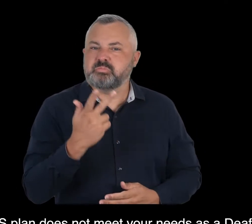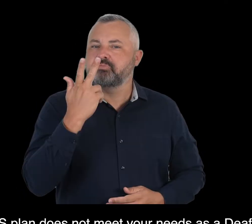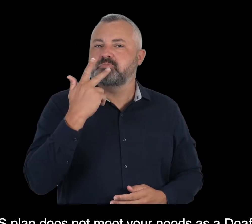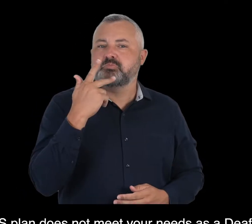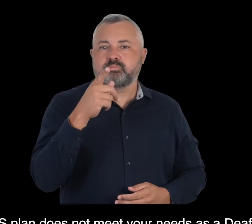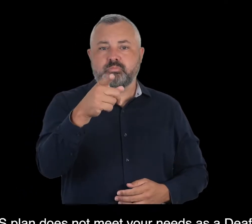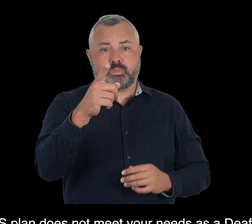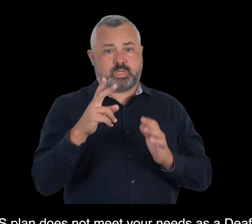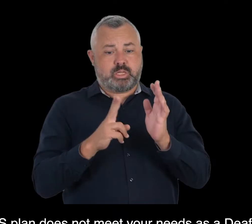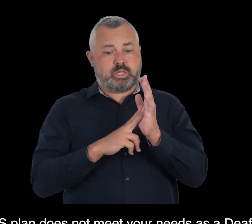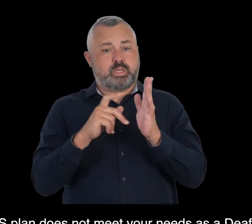Example 1.